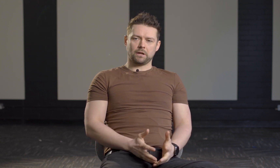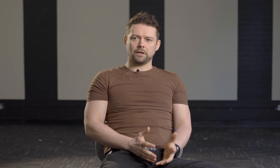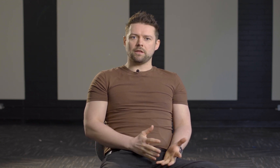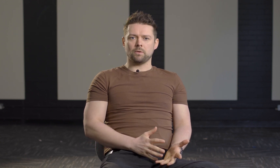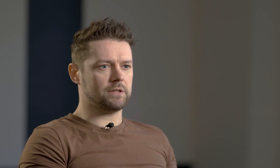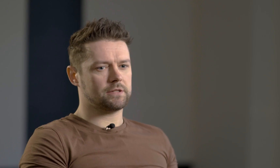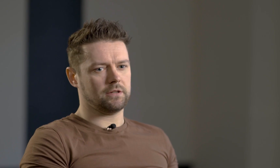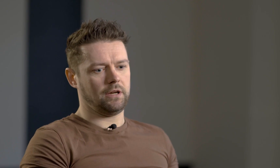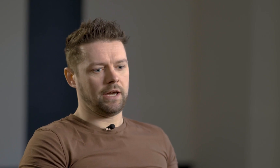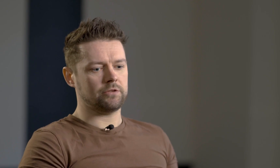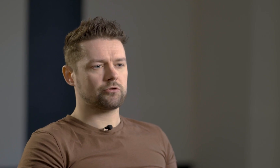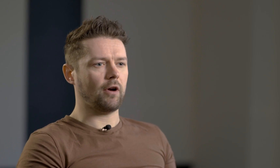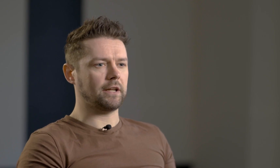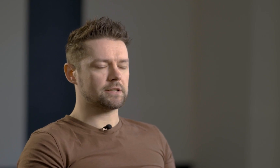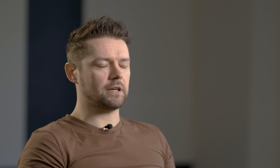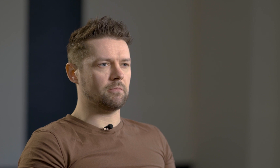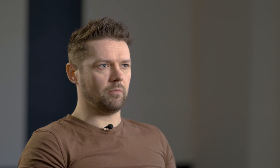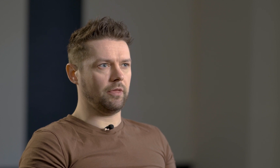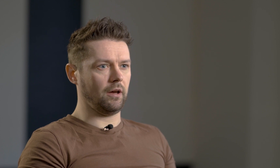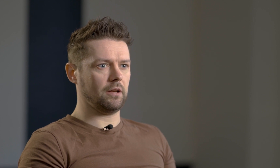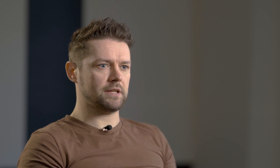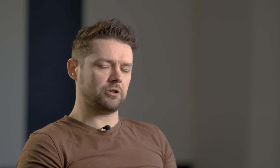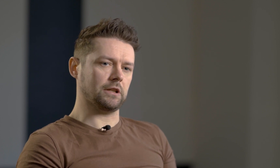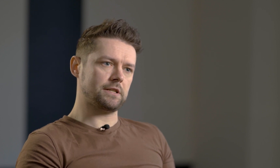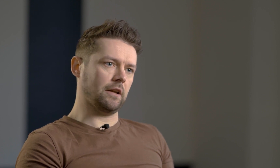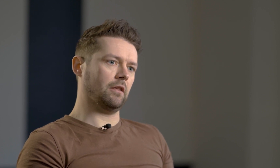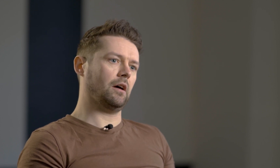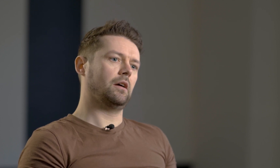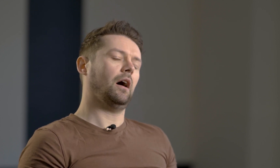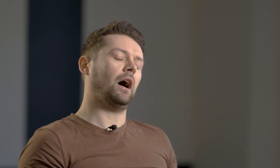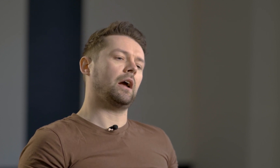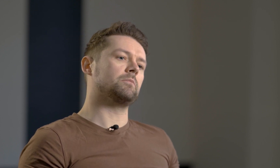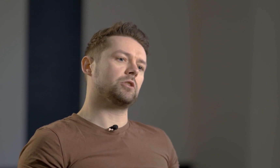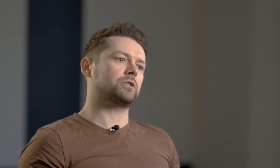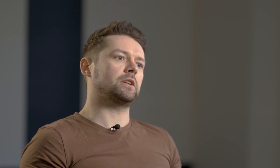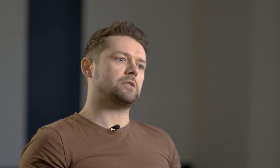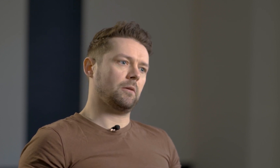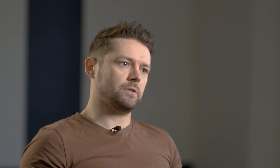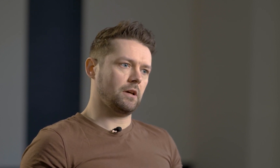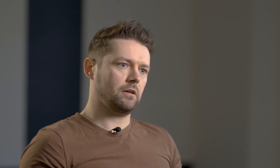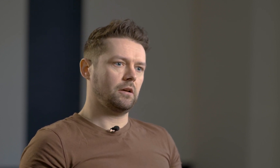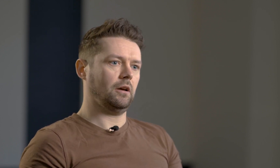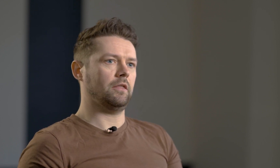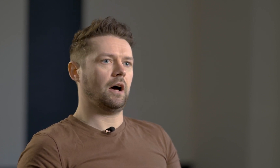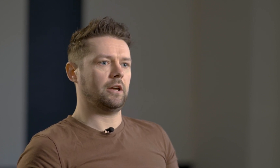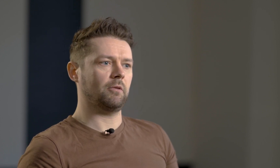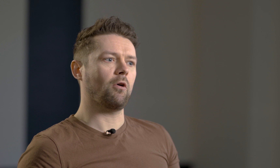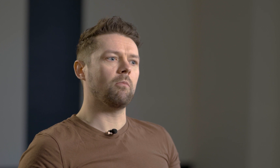Historically, there was a training scheme that essentially said that I am just an interpreter and that I am a robot